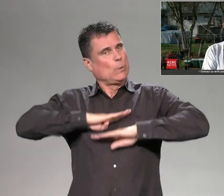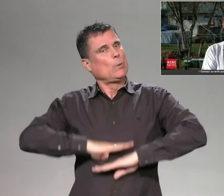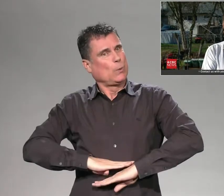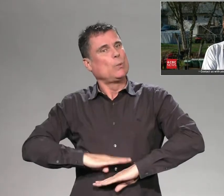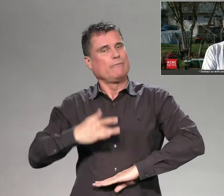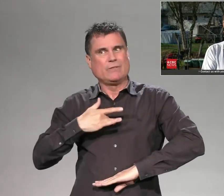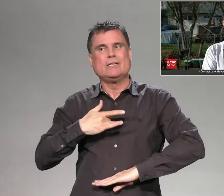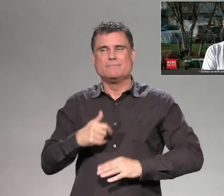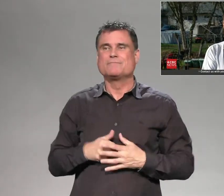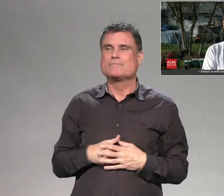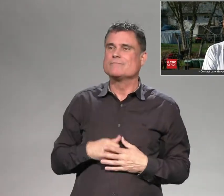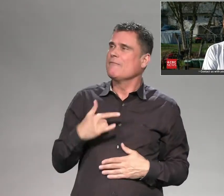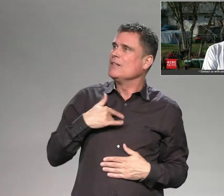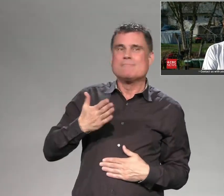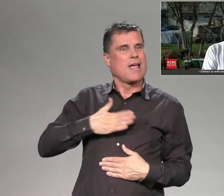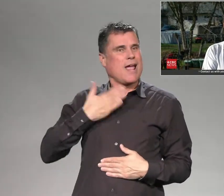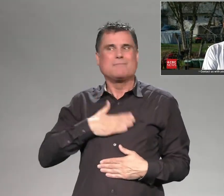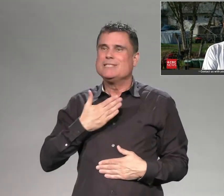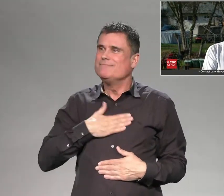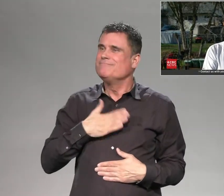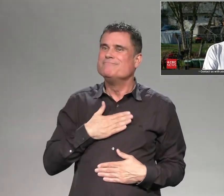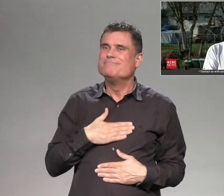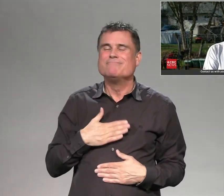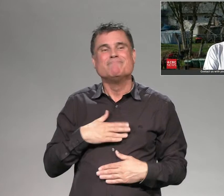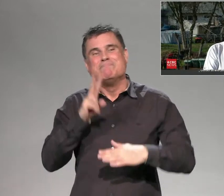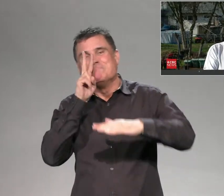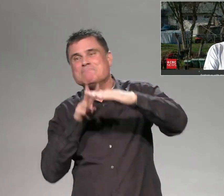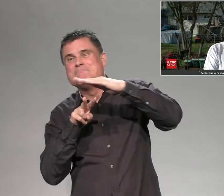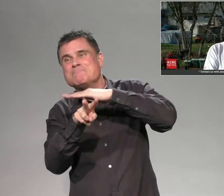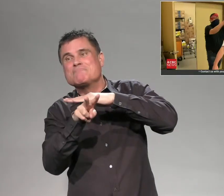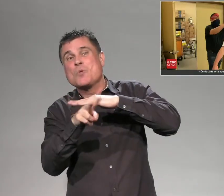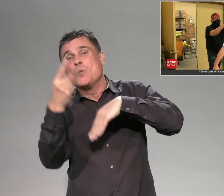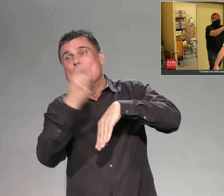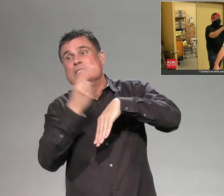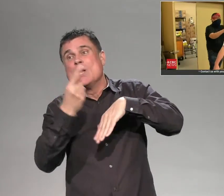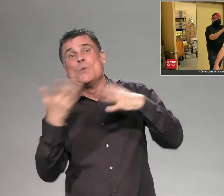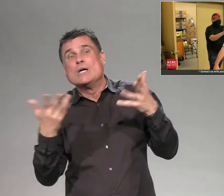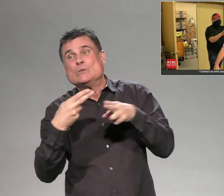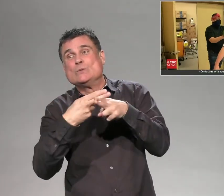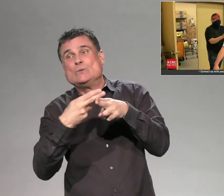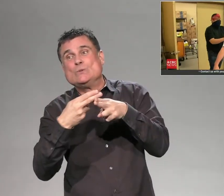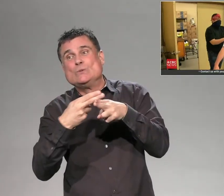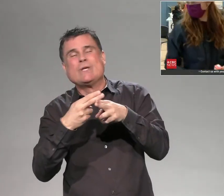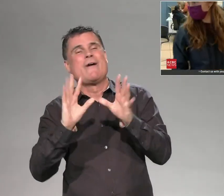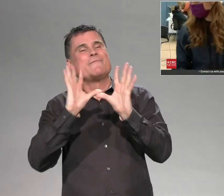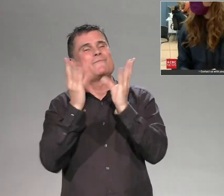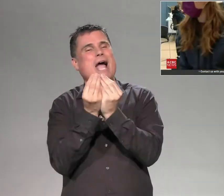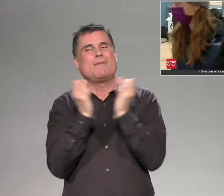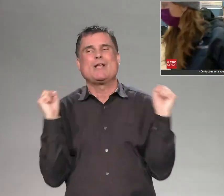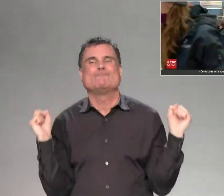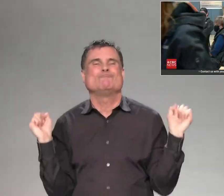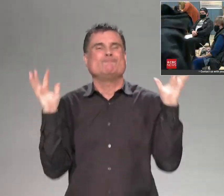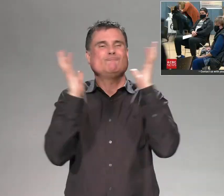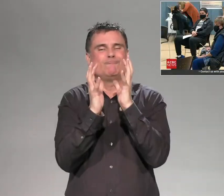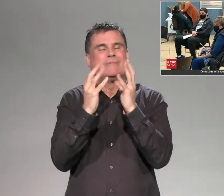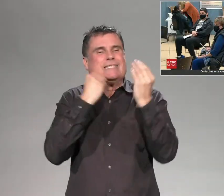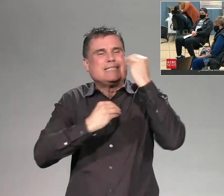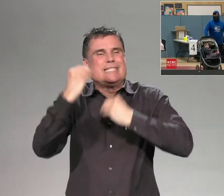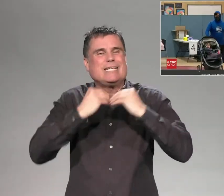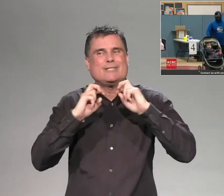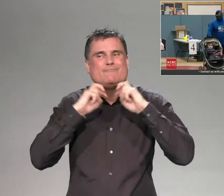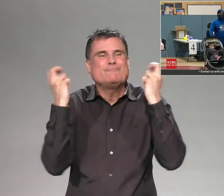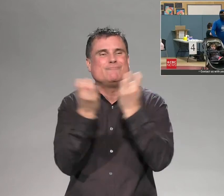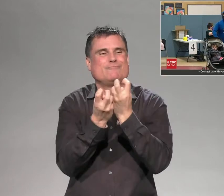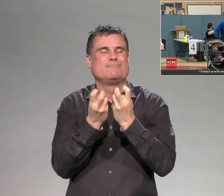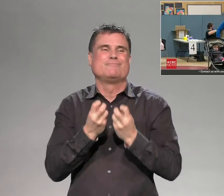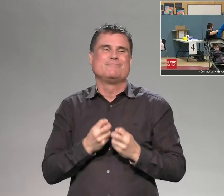one day soon I'll be able to have my family over for dinner. As exciting as today is for the Katzie, many I've spoken to